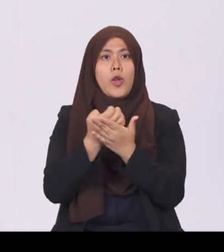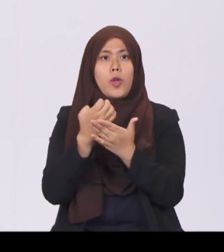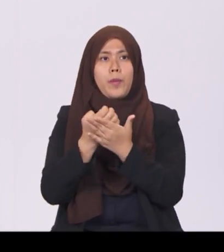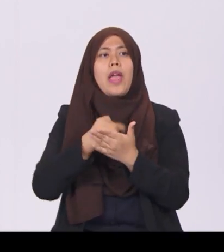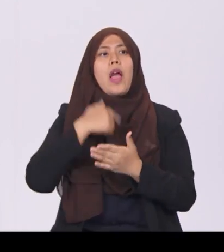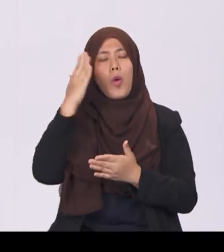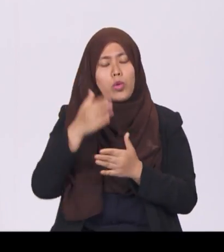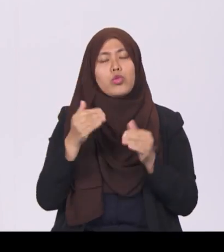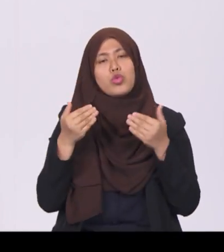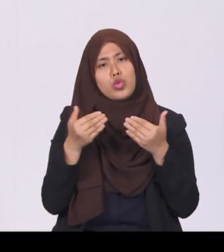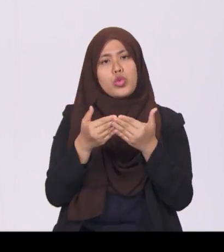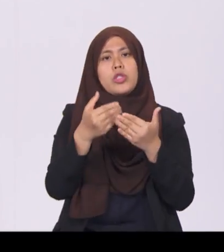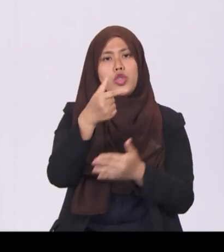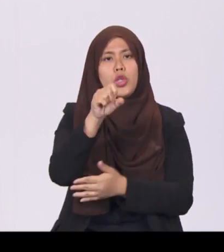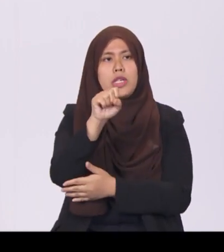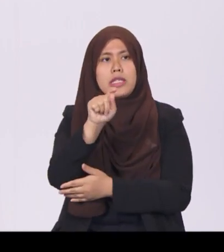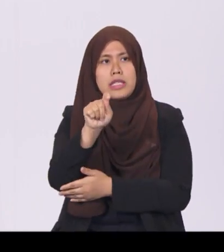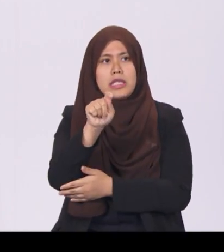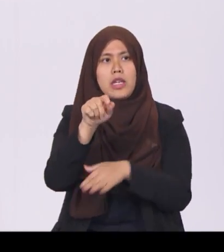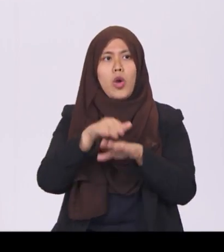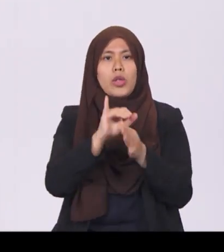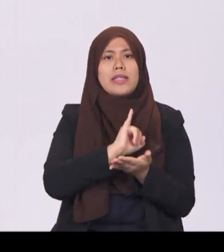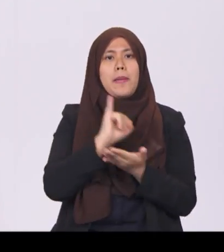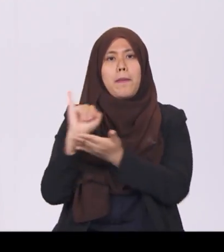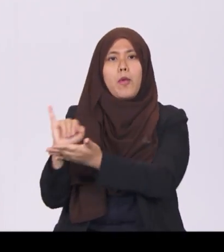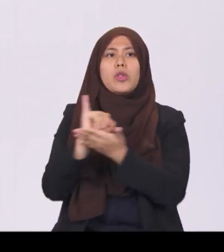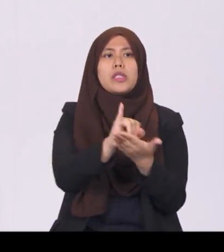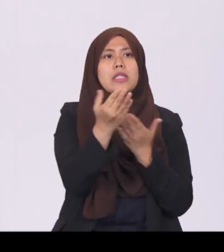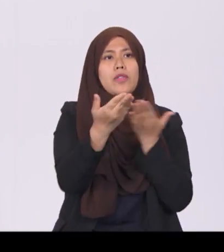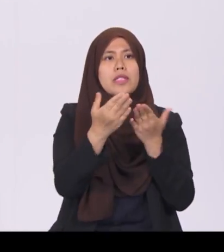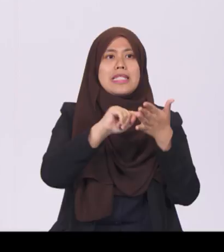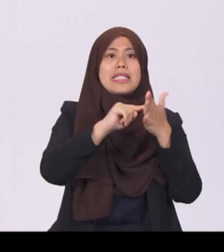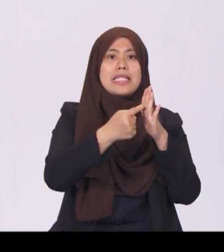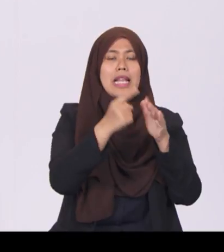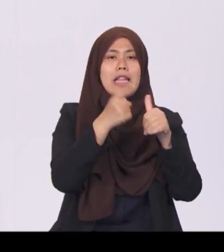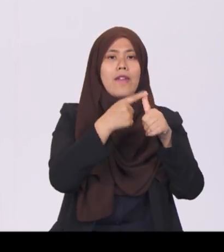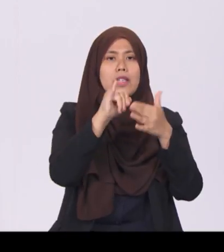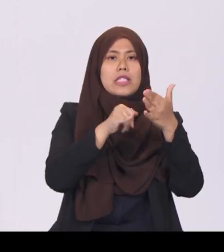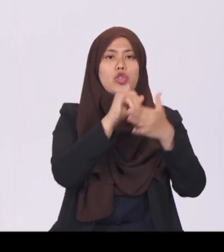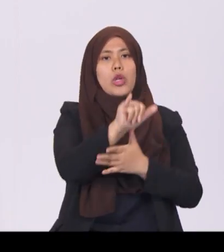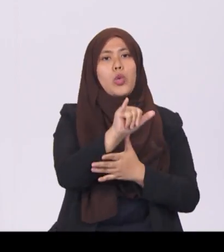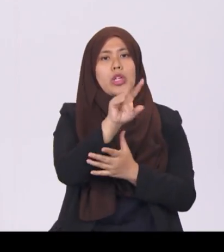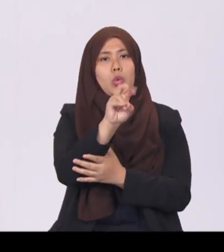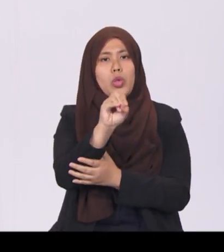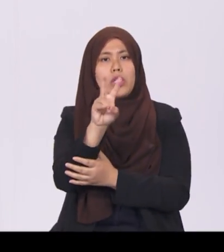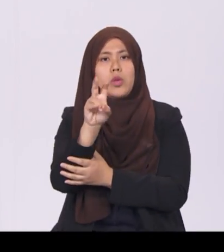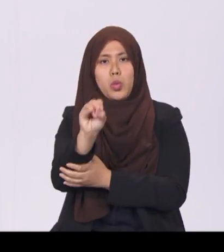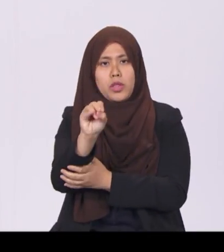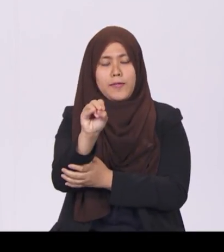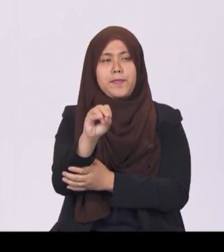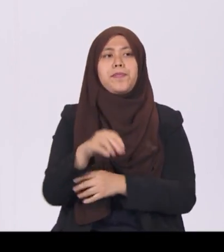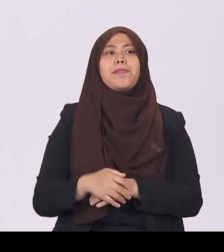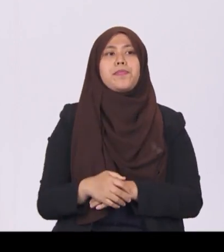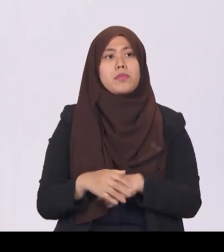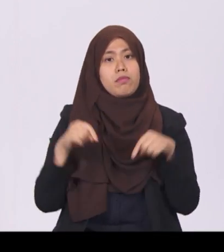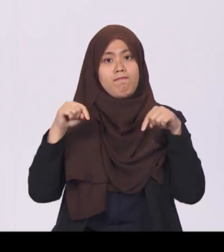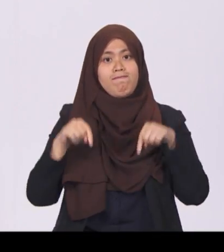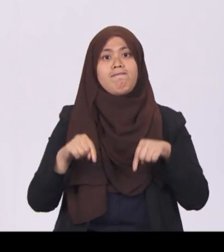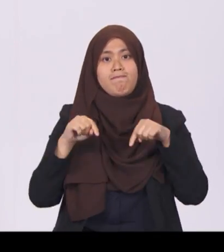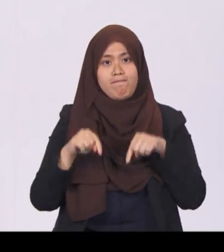on imported services with effects from 1 January 2020. Today, services such as